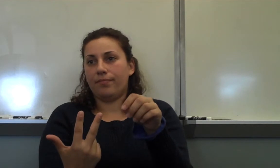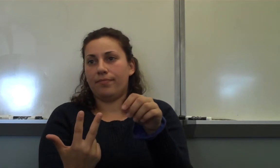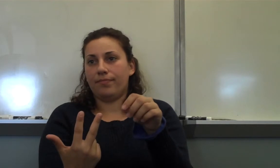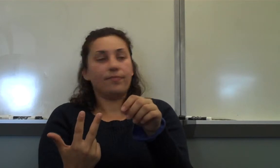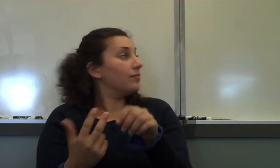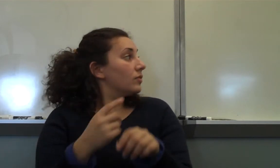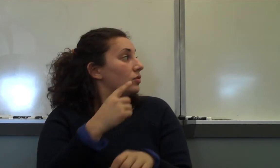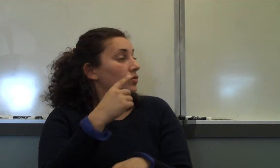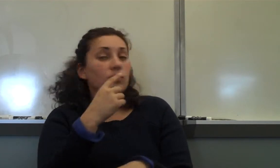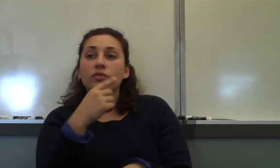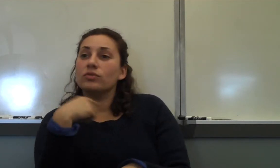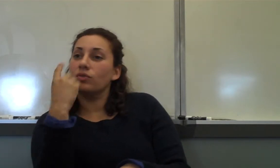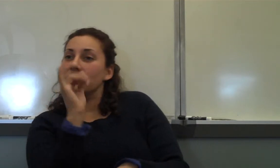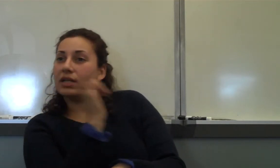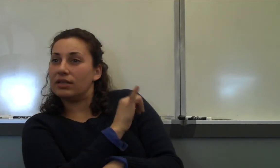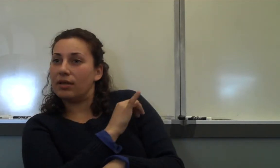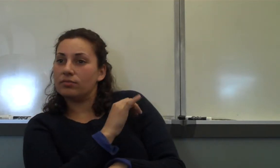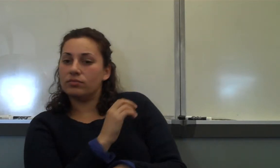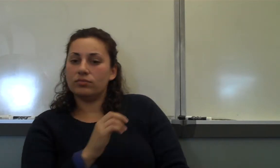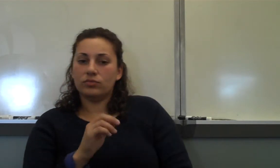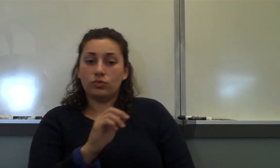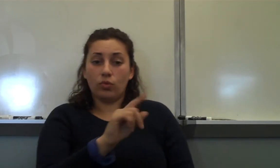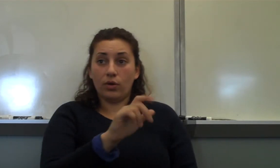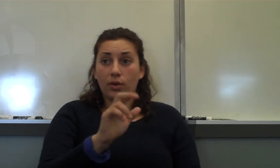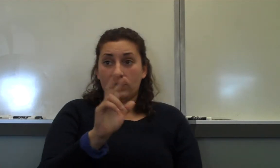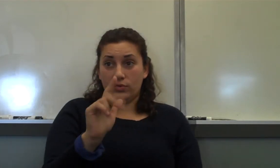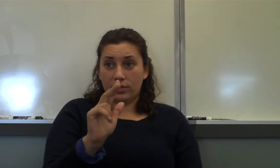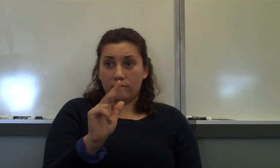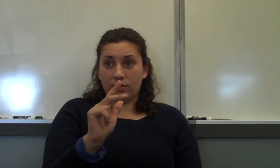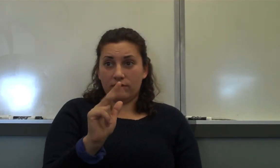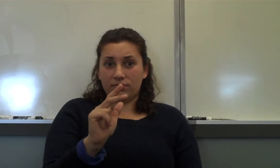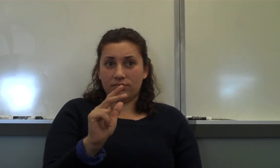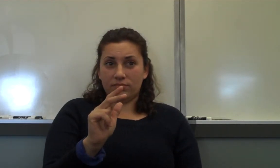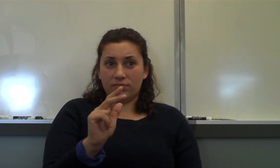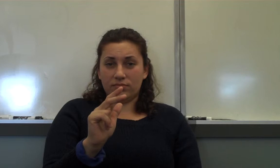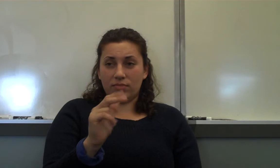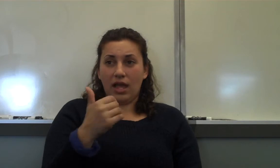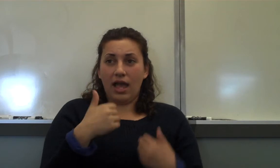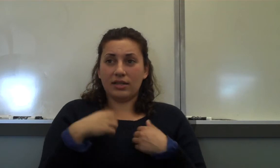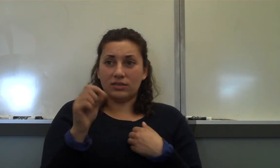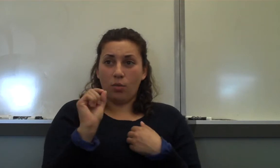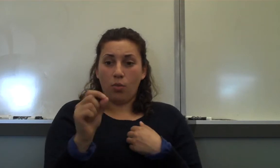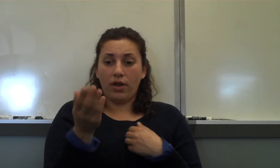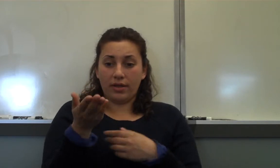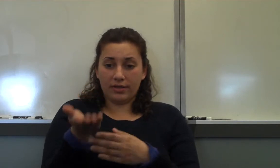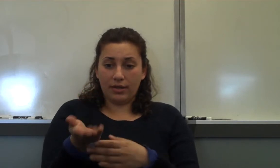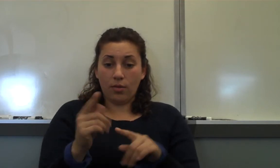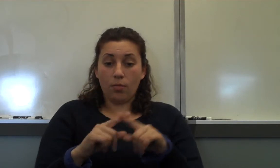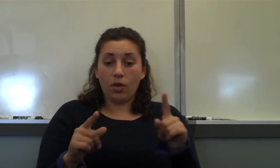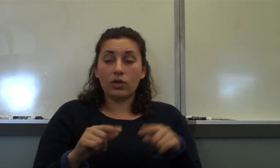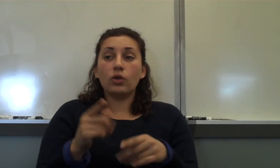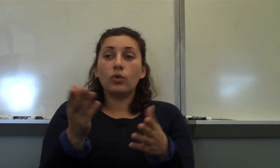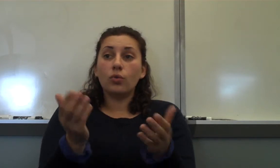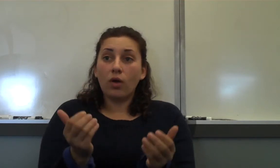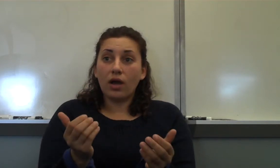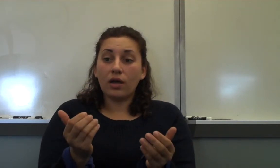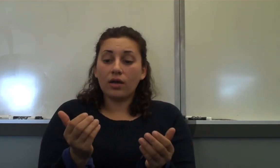like this. 123 normally has its decimal point right there. But you want to manufacture 3 to the right. So